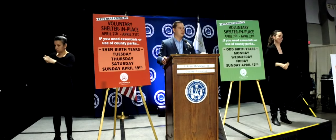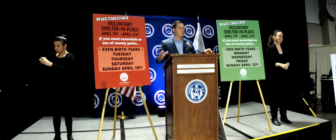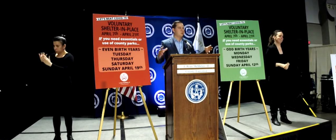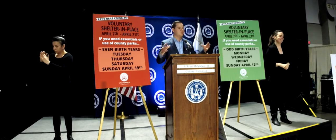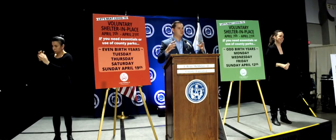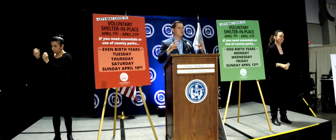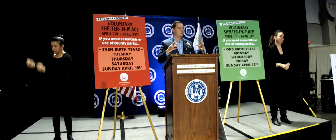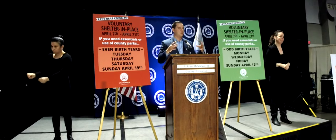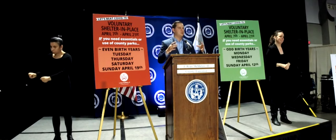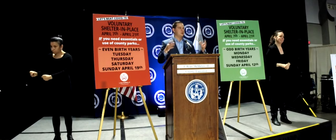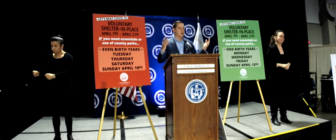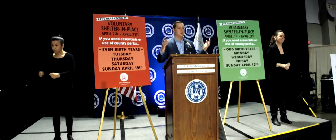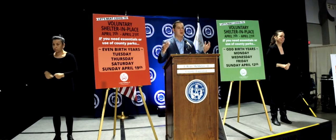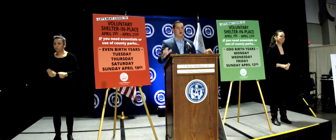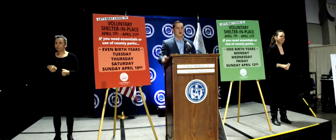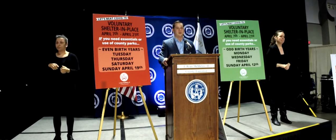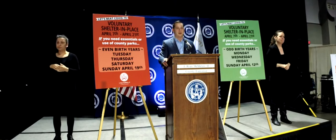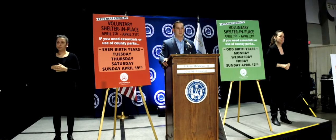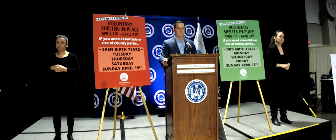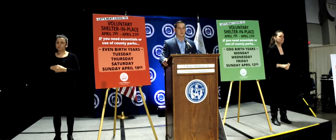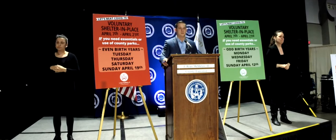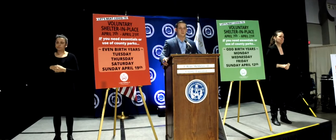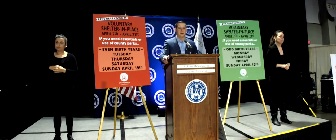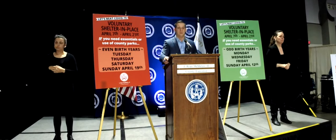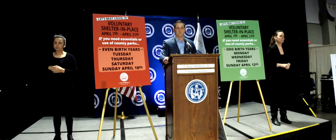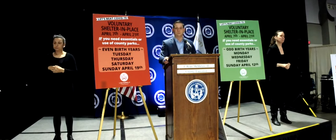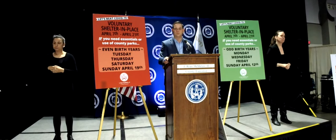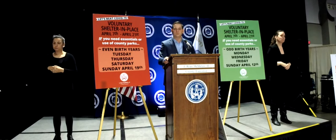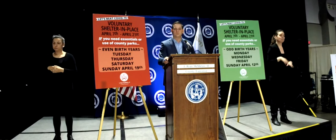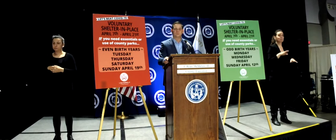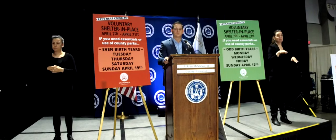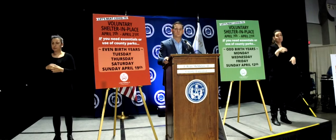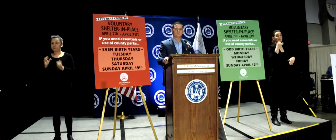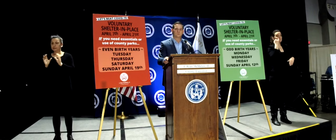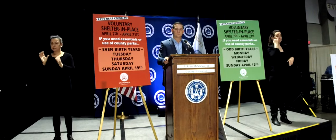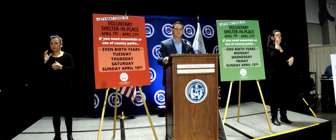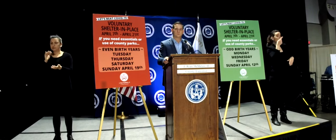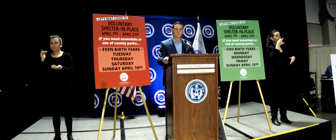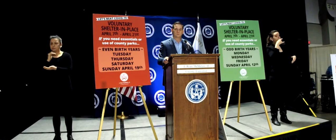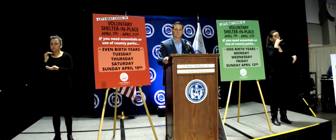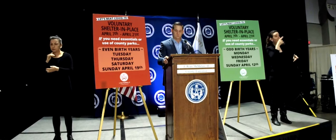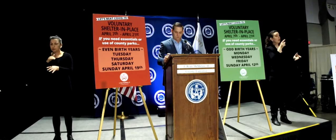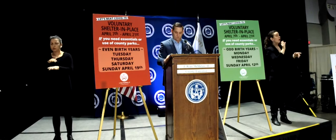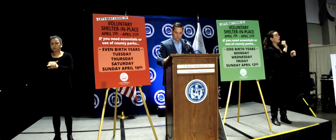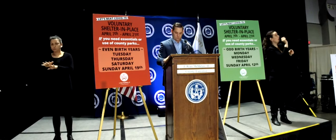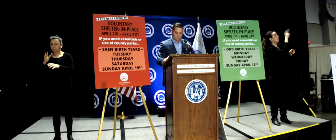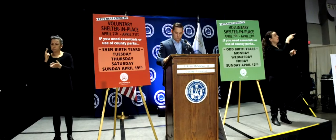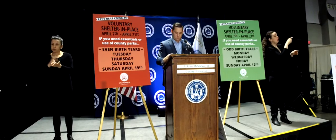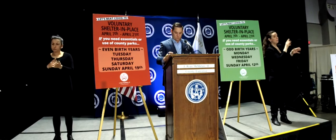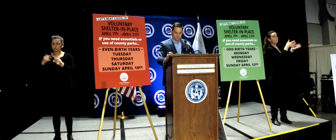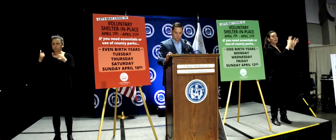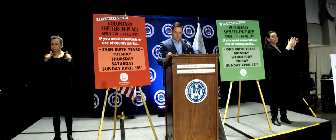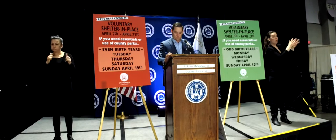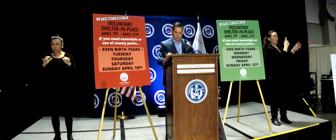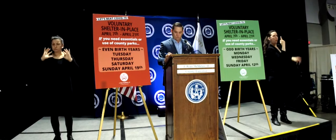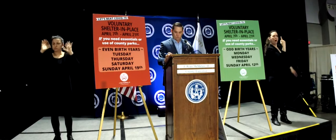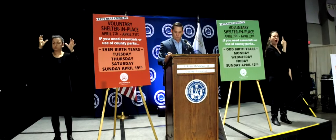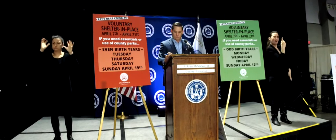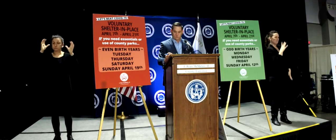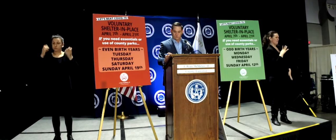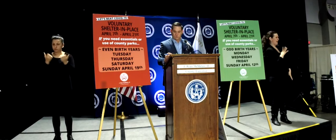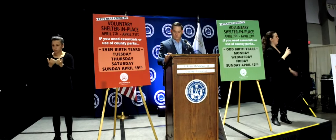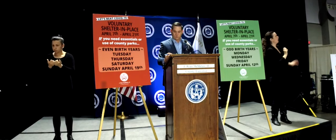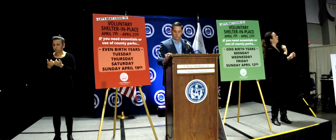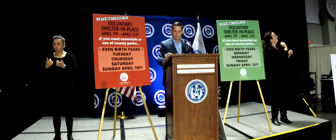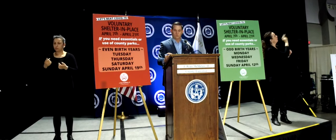okay. It's when there's 50 kids there that it becomes a problem. You've mentioned a lot of these recent cases being avoidable. Where specifically have